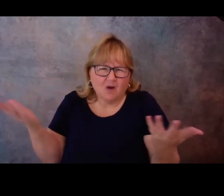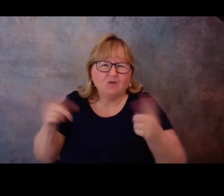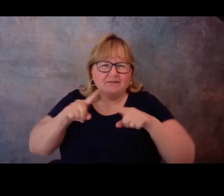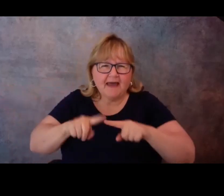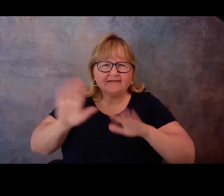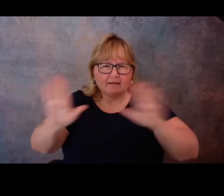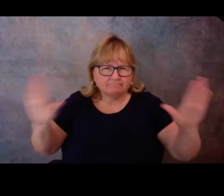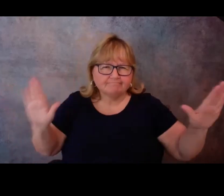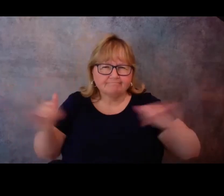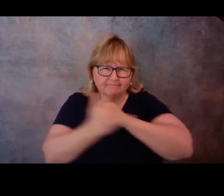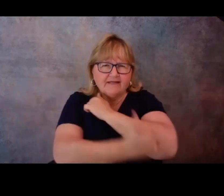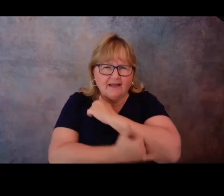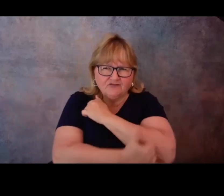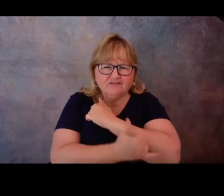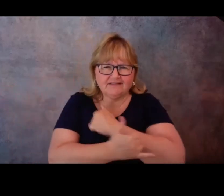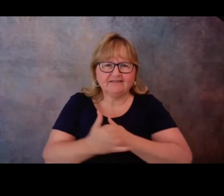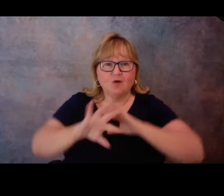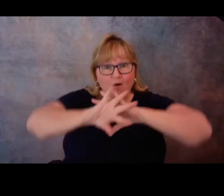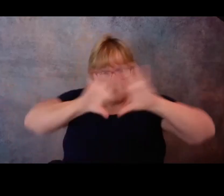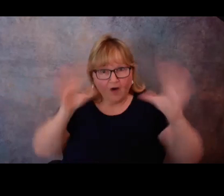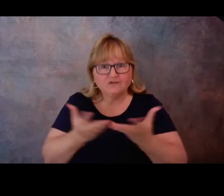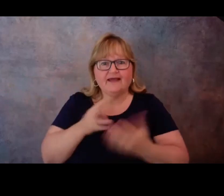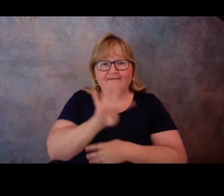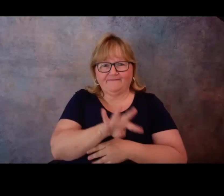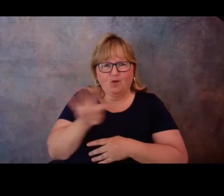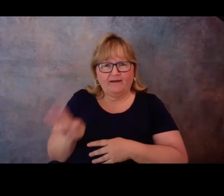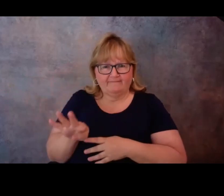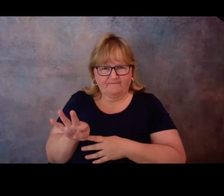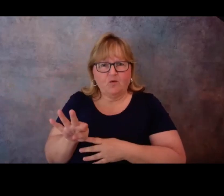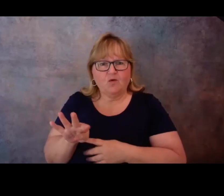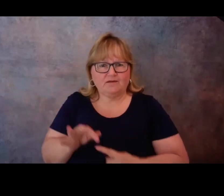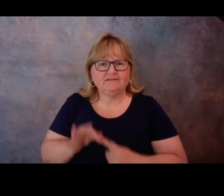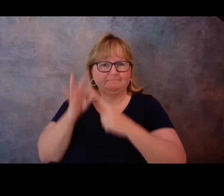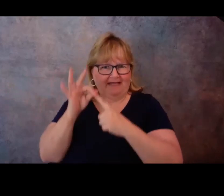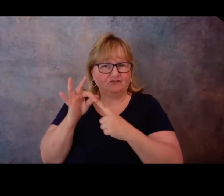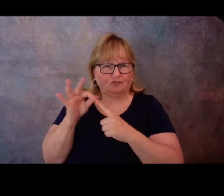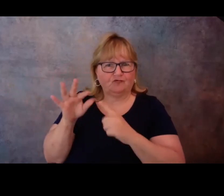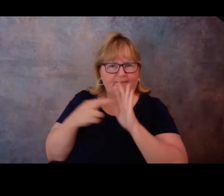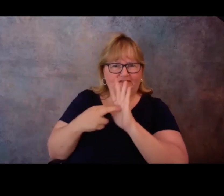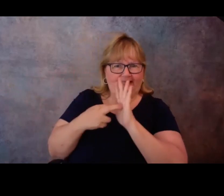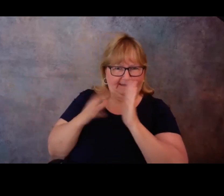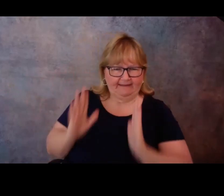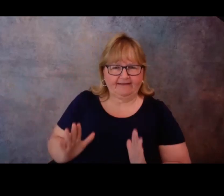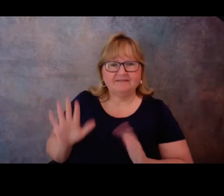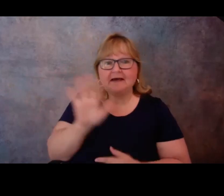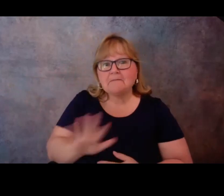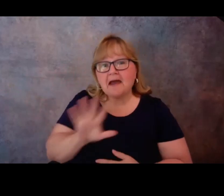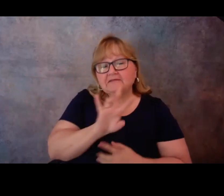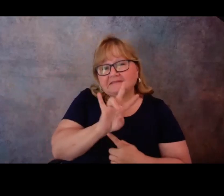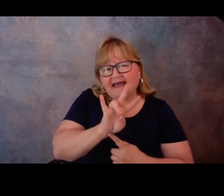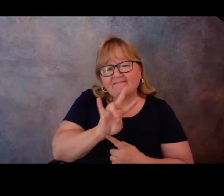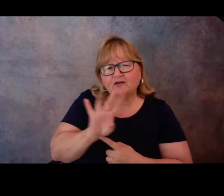we have 44 thematic special rapporteurs. About 7 or 8 of